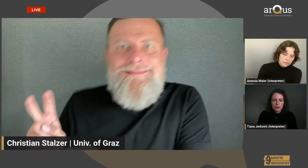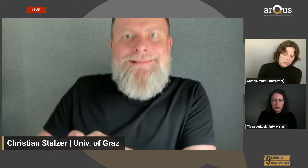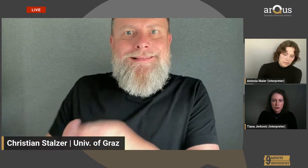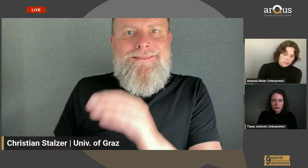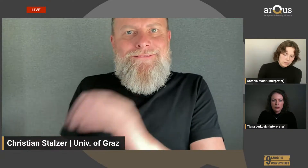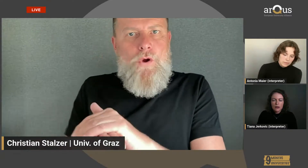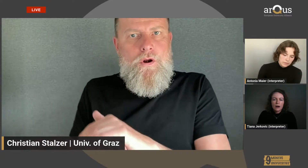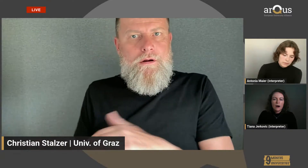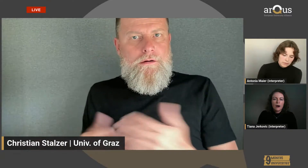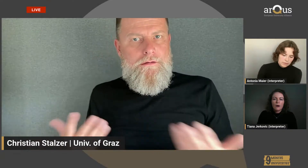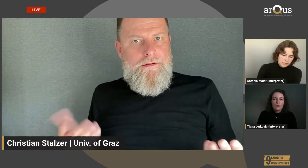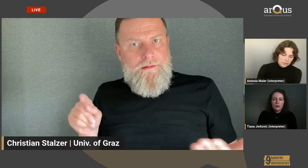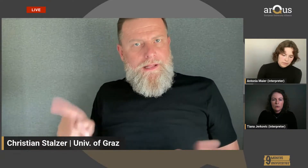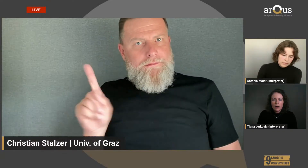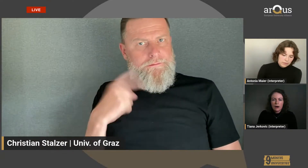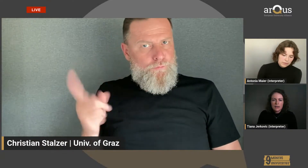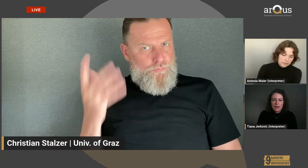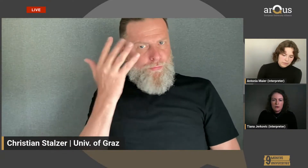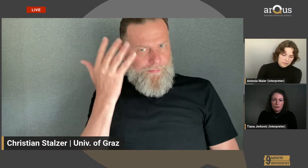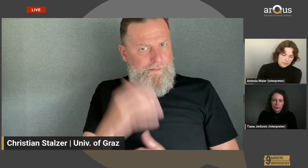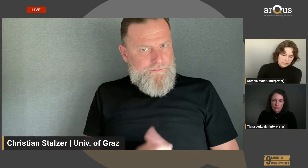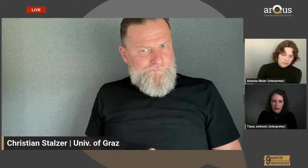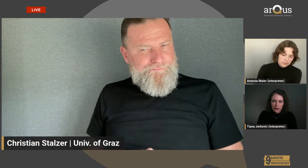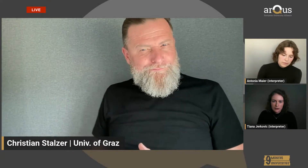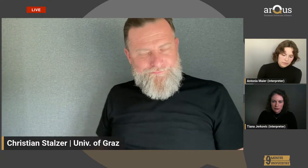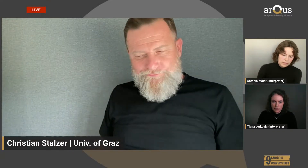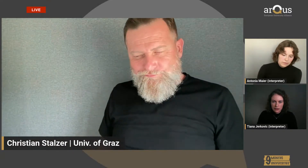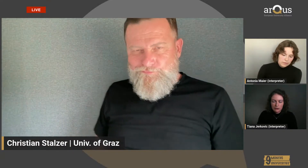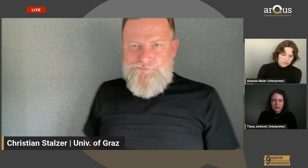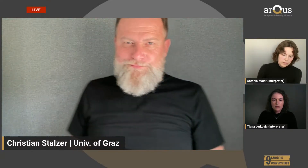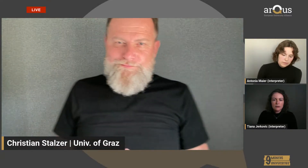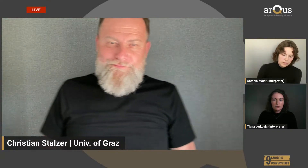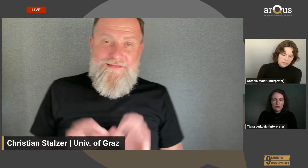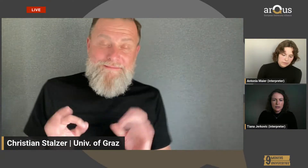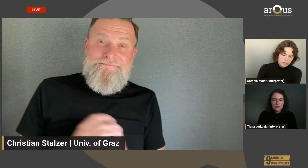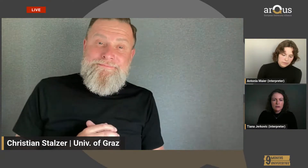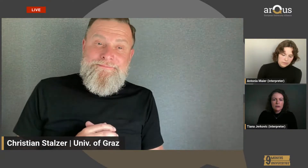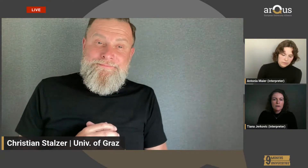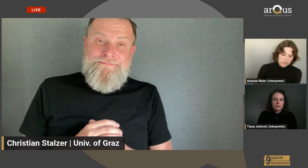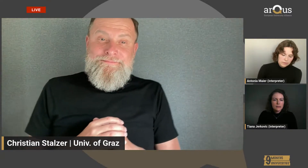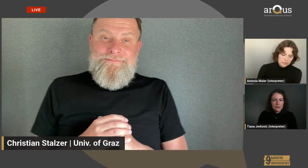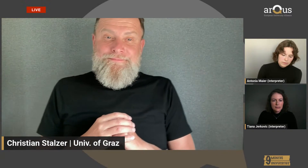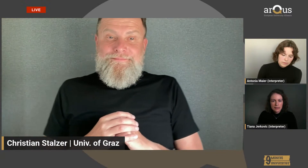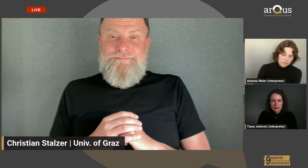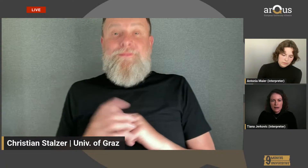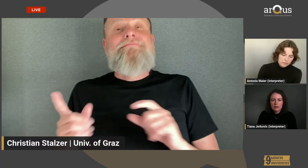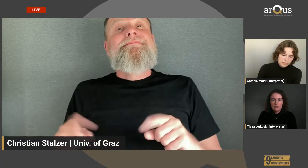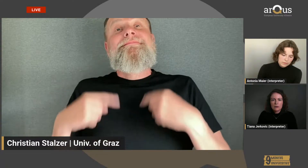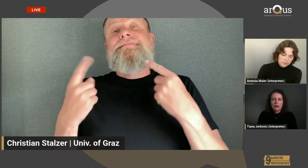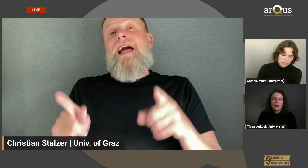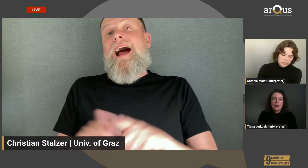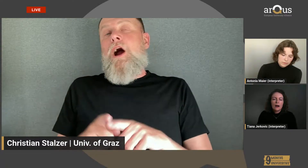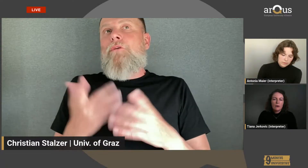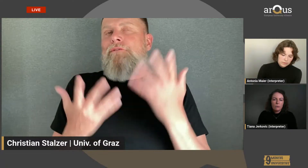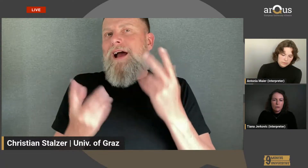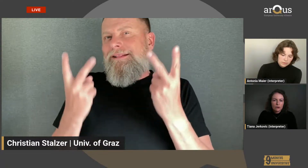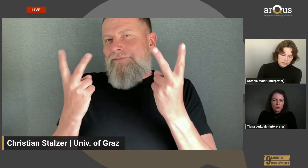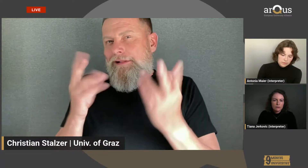for inclusion, who are they for actually, and really to see and look,